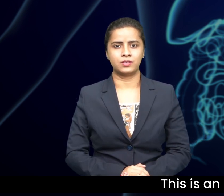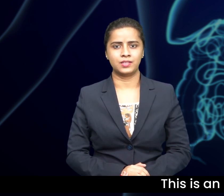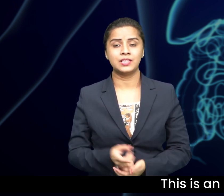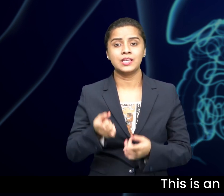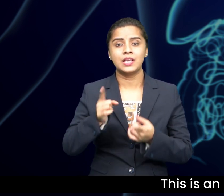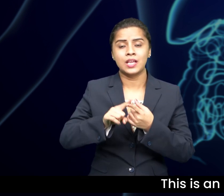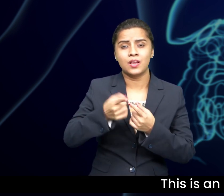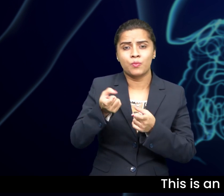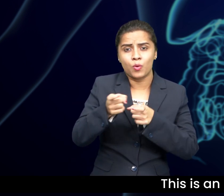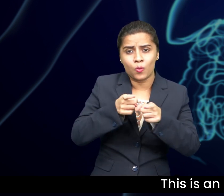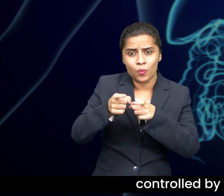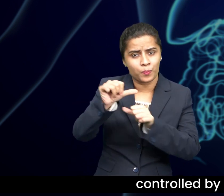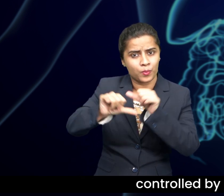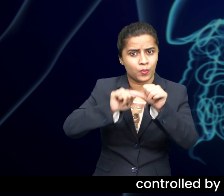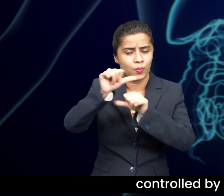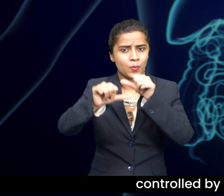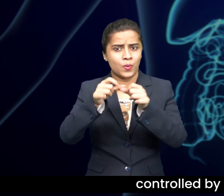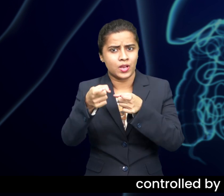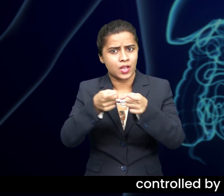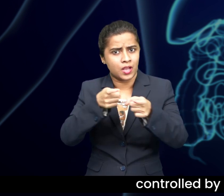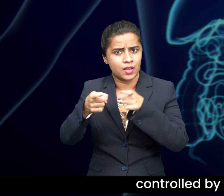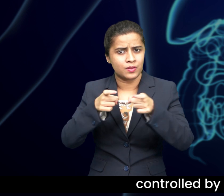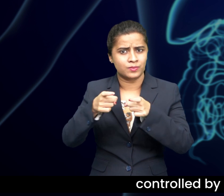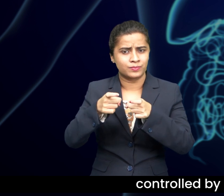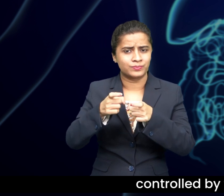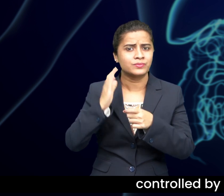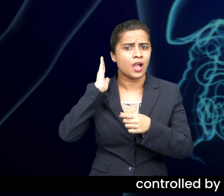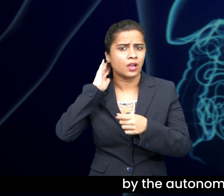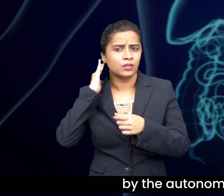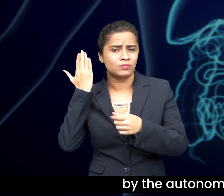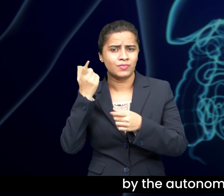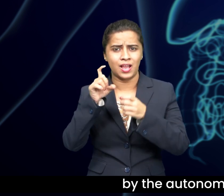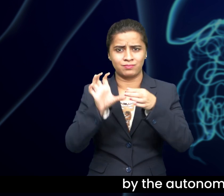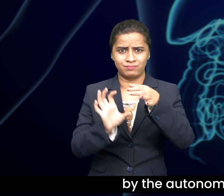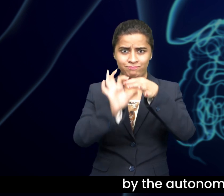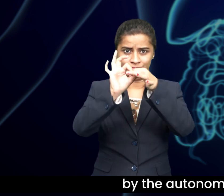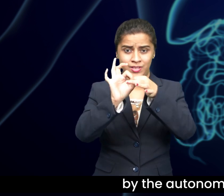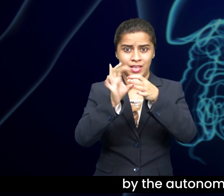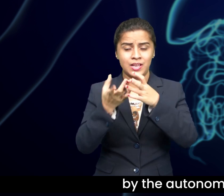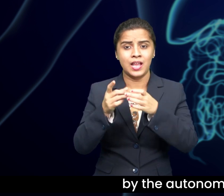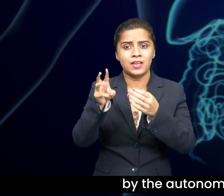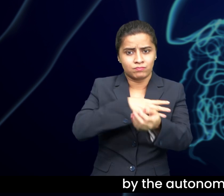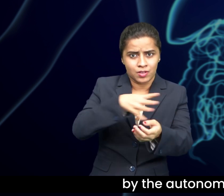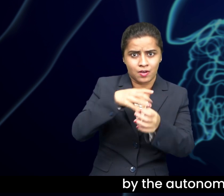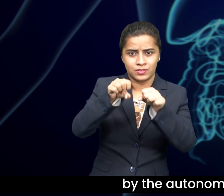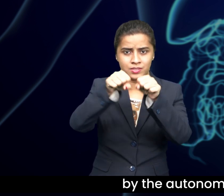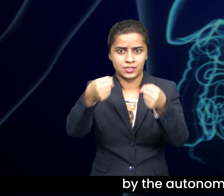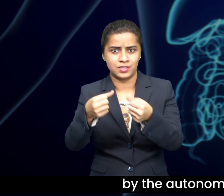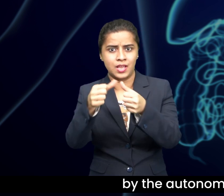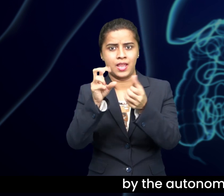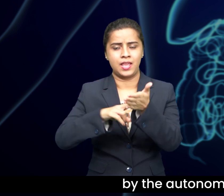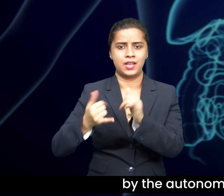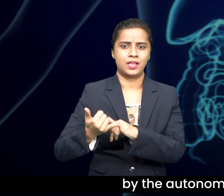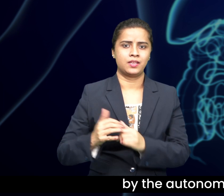This is an involuntary process controlled by the medulla oblongata by the autonomous nervous system